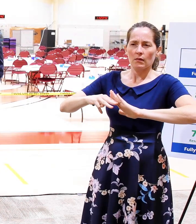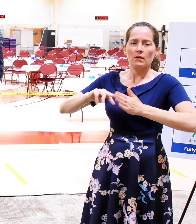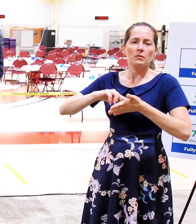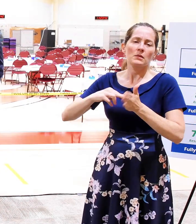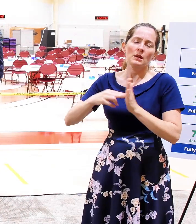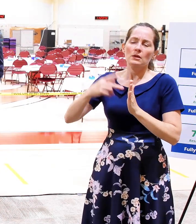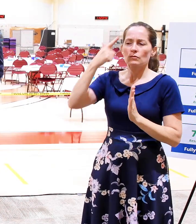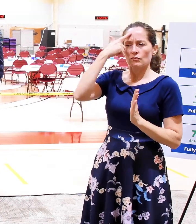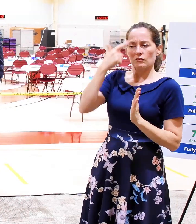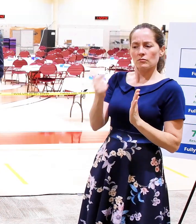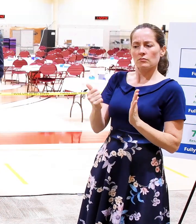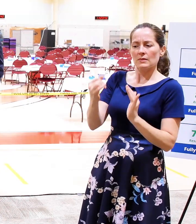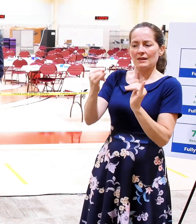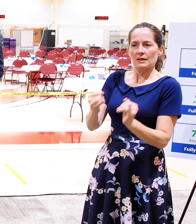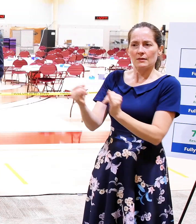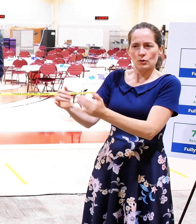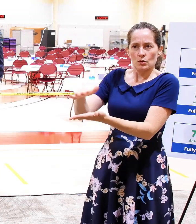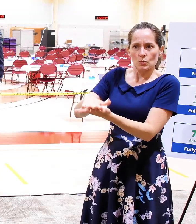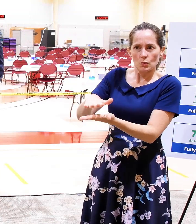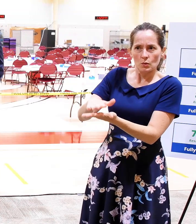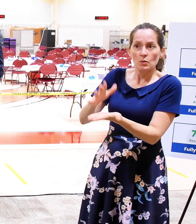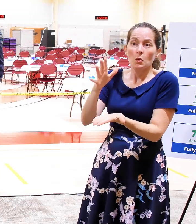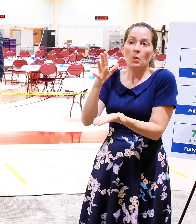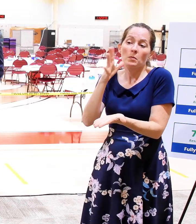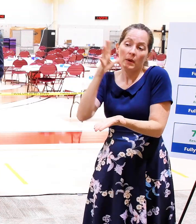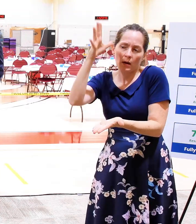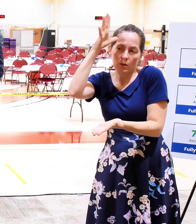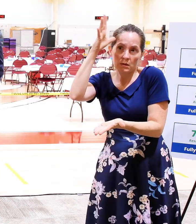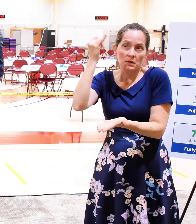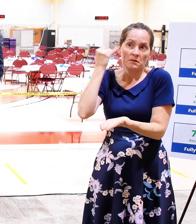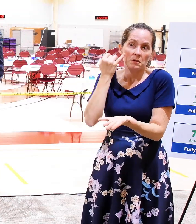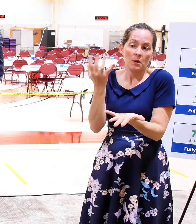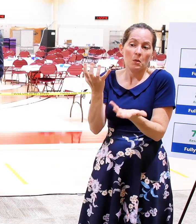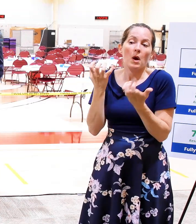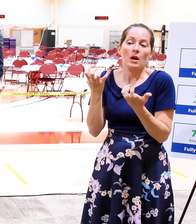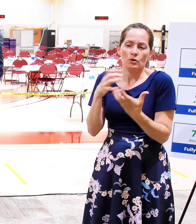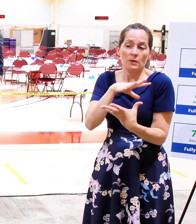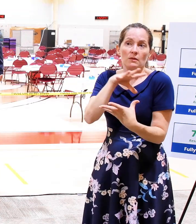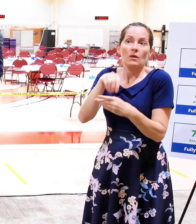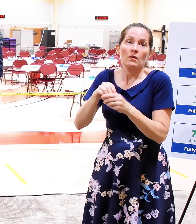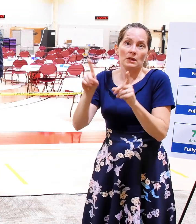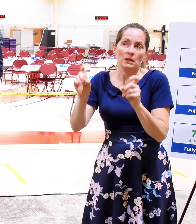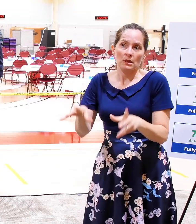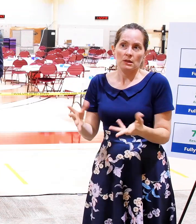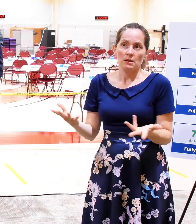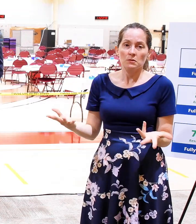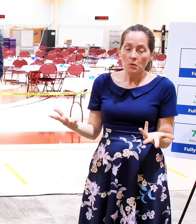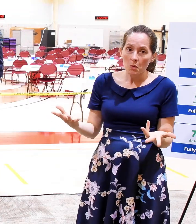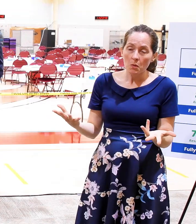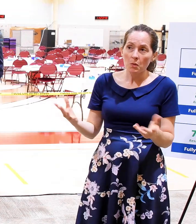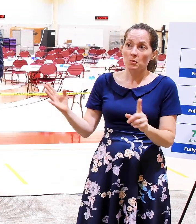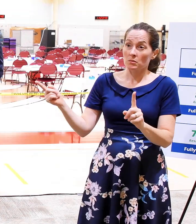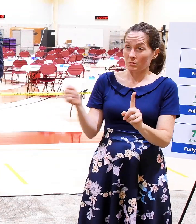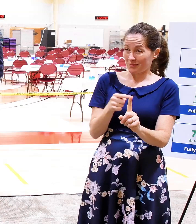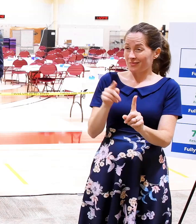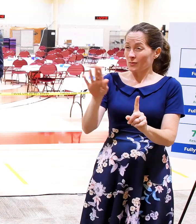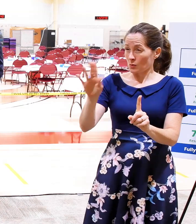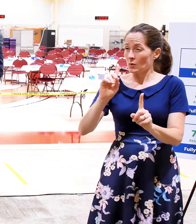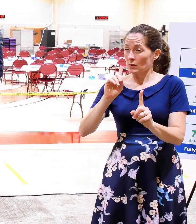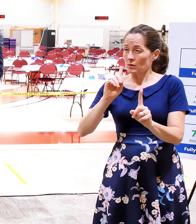and parents to decide if they want to opt in. So, going back to your question, the answer to parents out there is